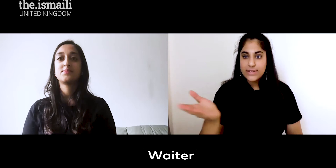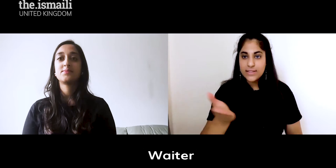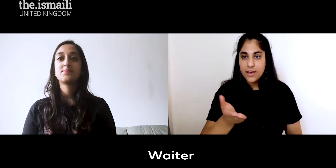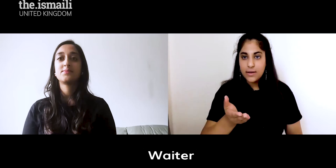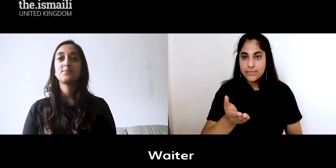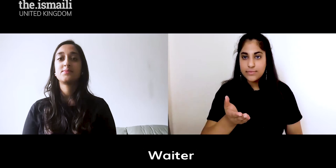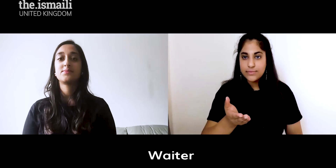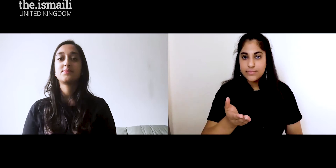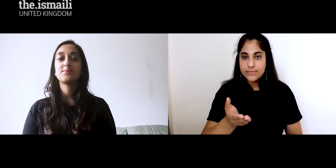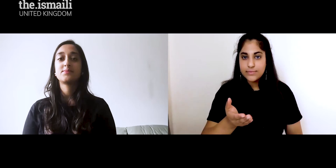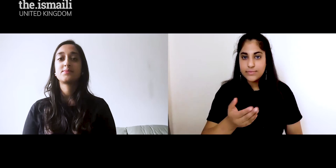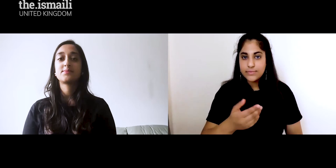Waiter.